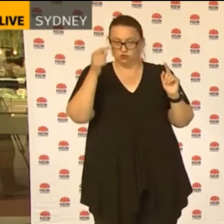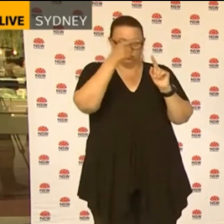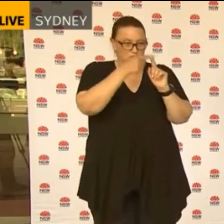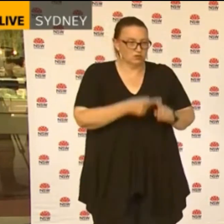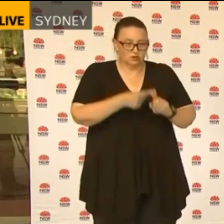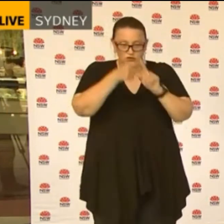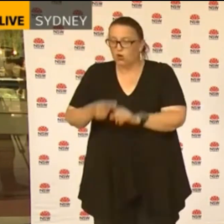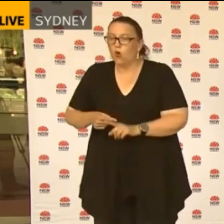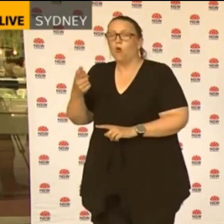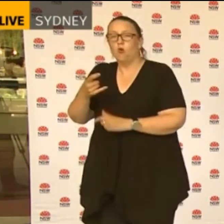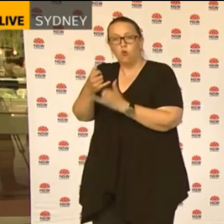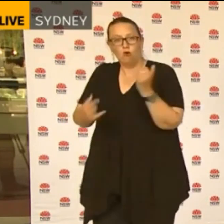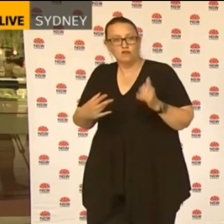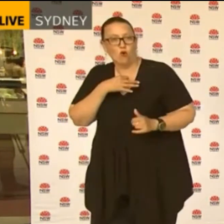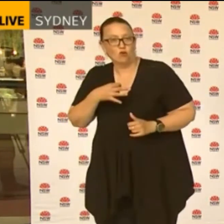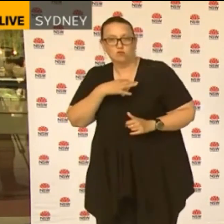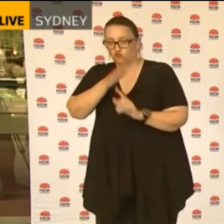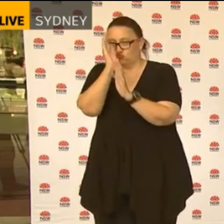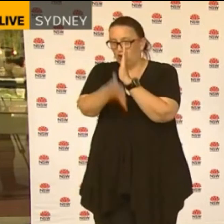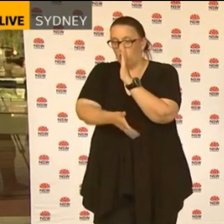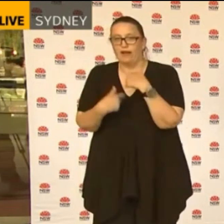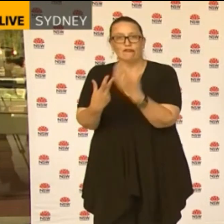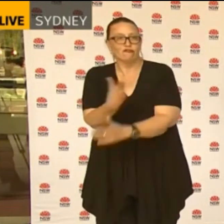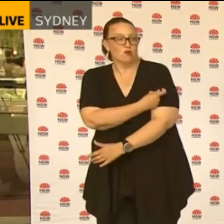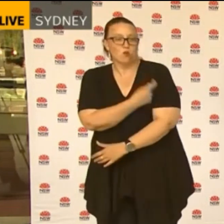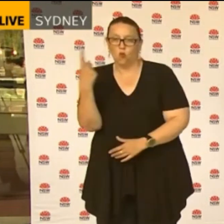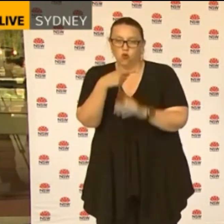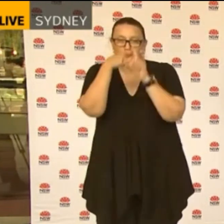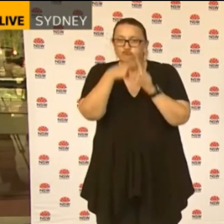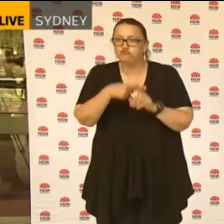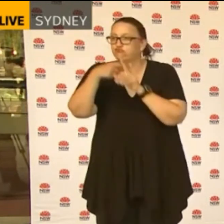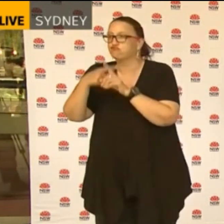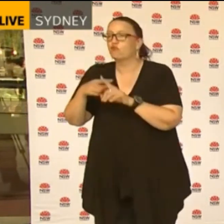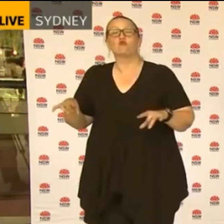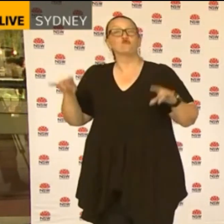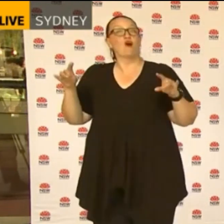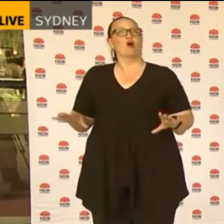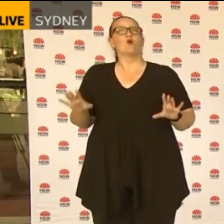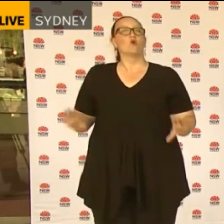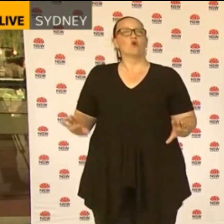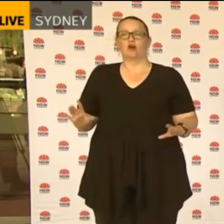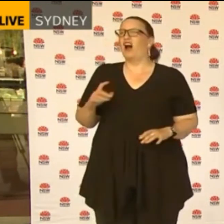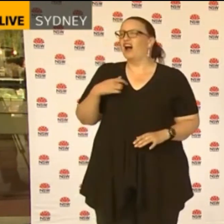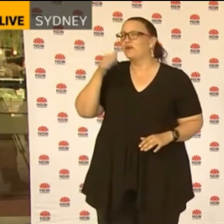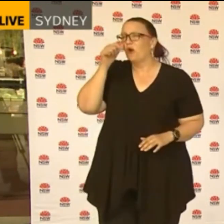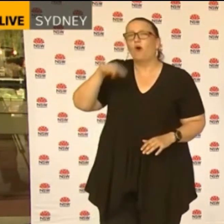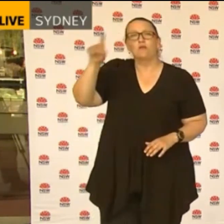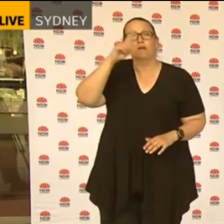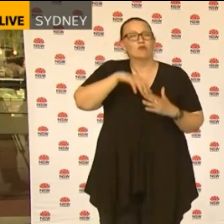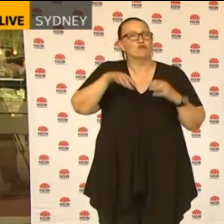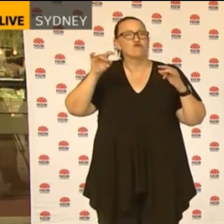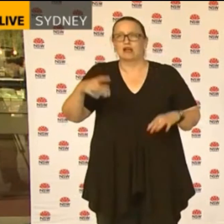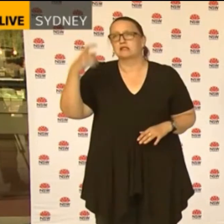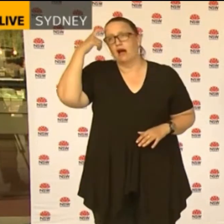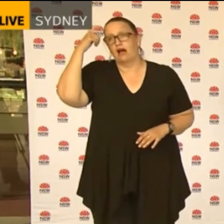most vulnerable are that will have access to it initially. And I think Australians are sensible enough to make those decisions. And as I said, as soon as